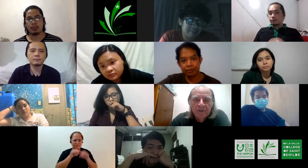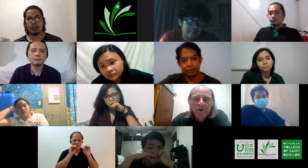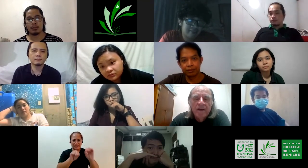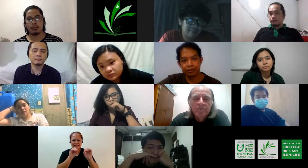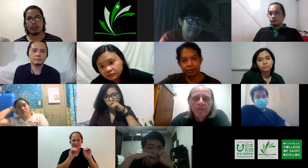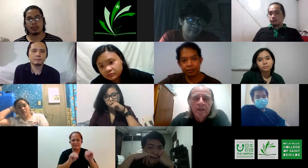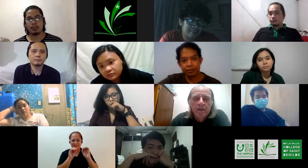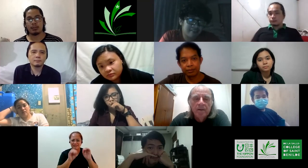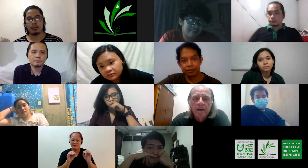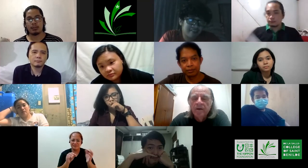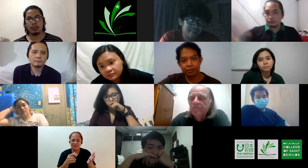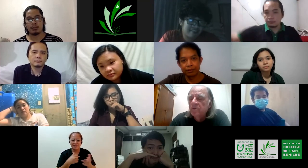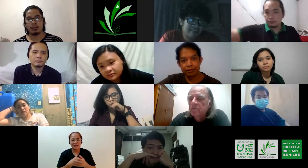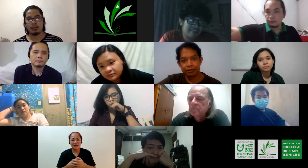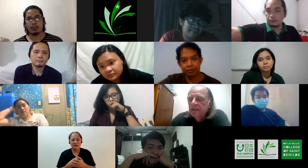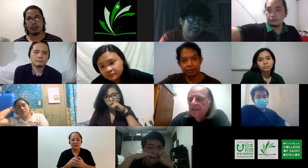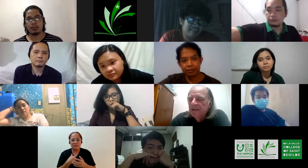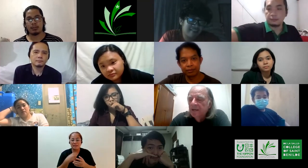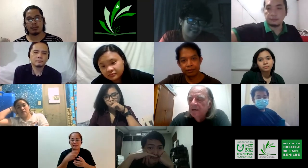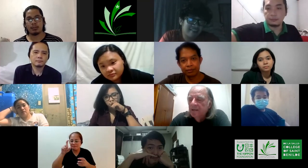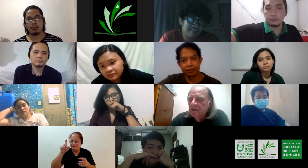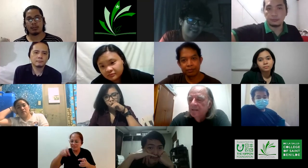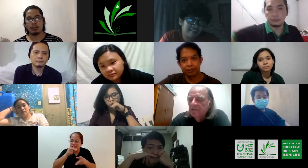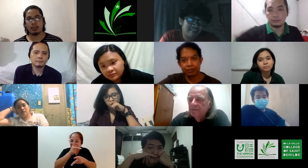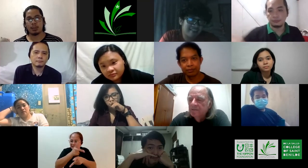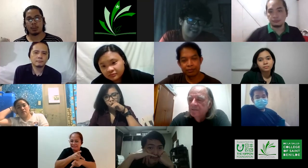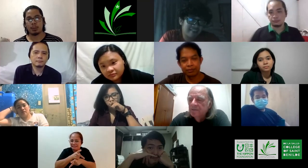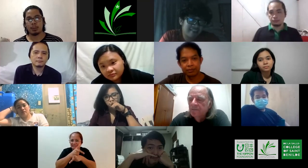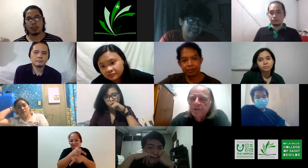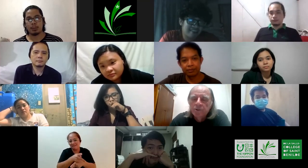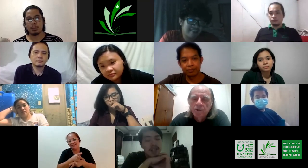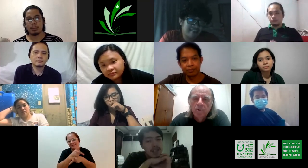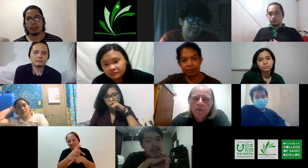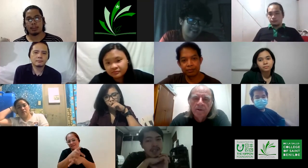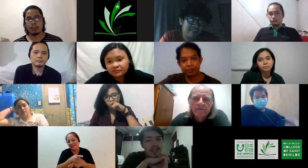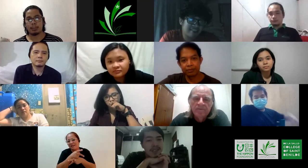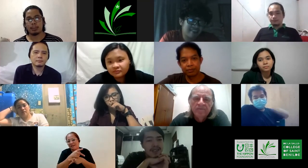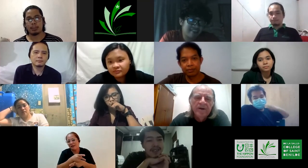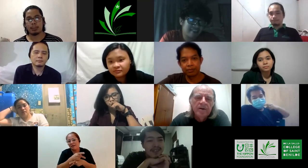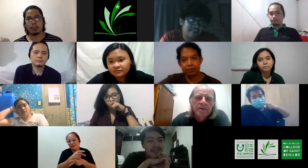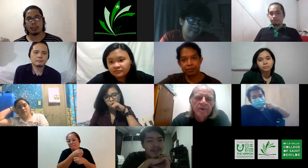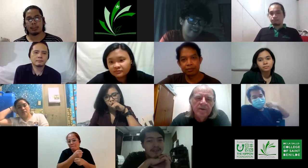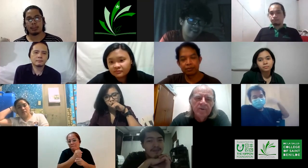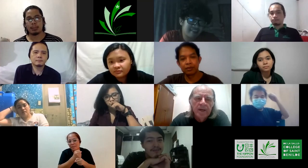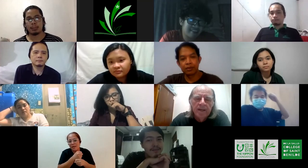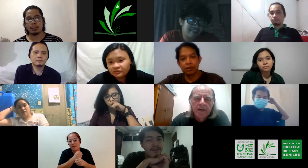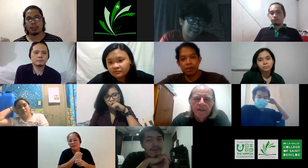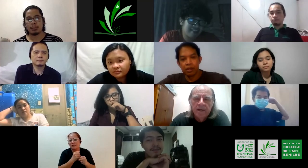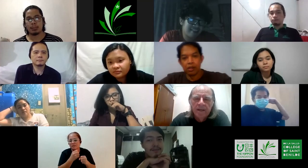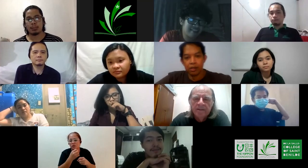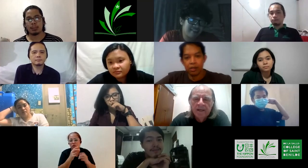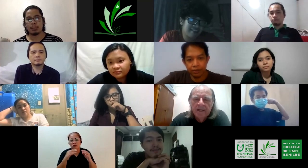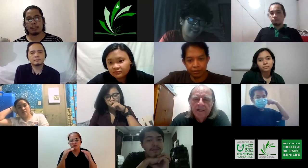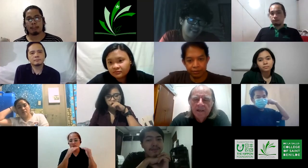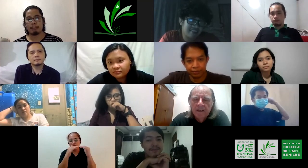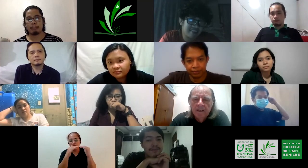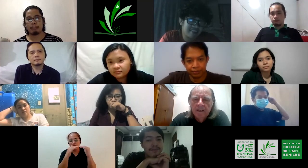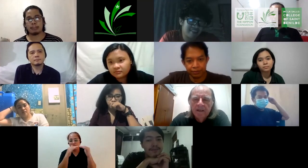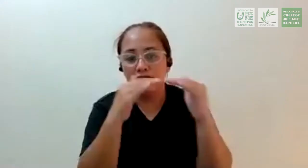have to be careful to make sure we're fair to everybody and try to